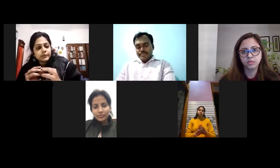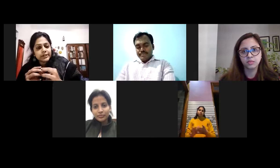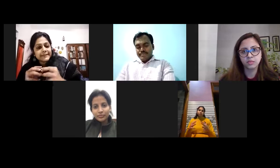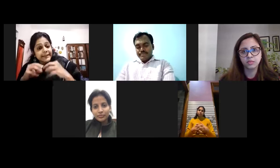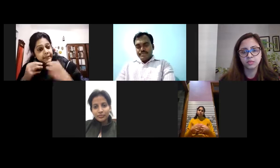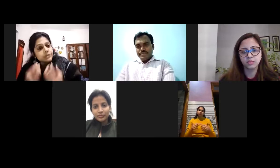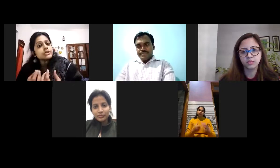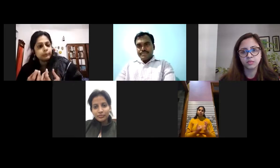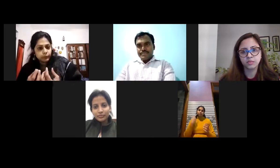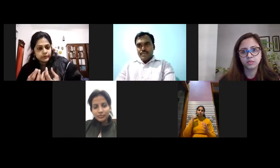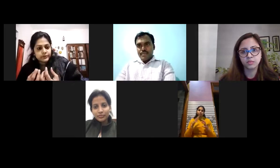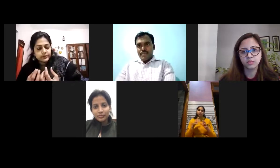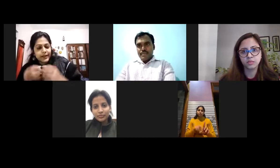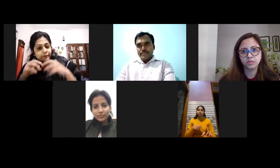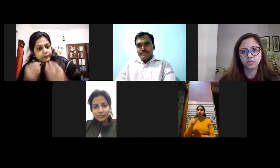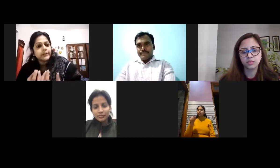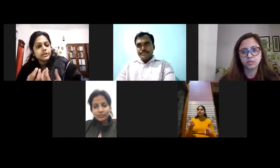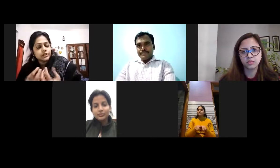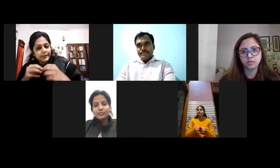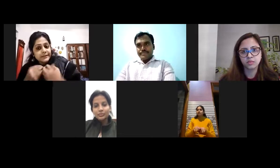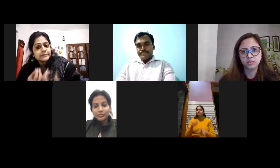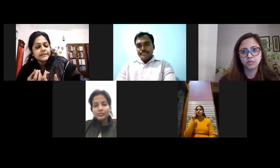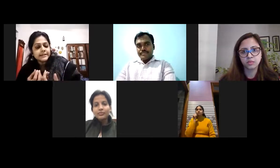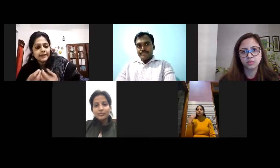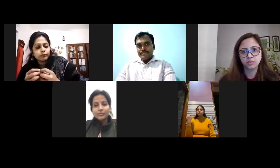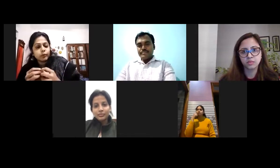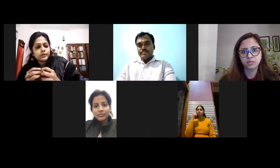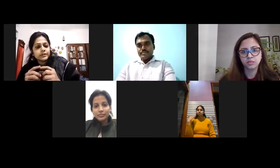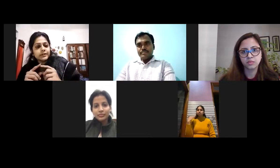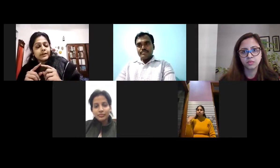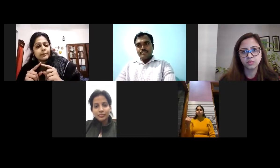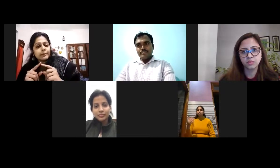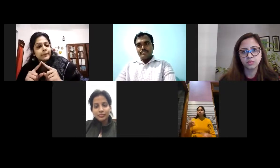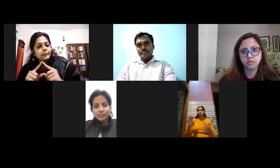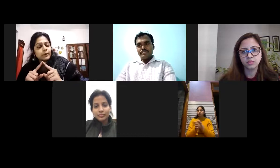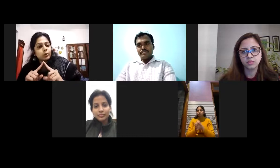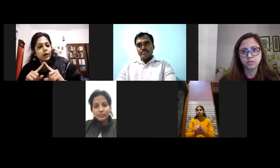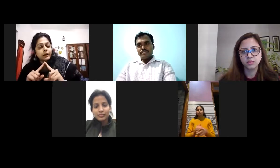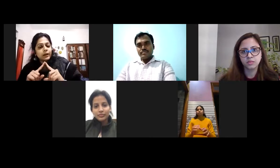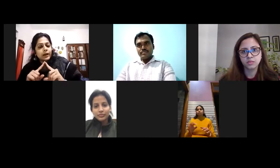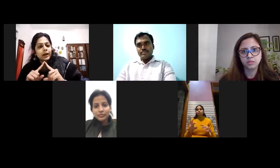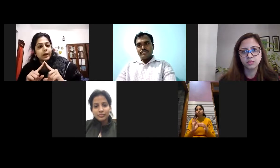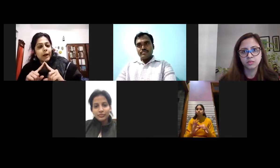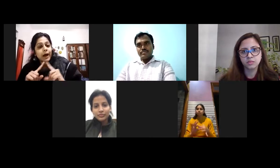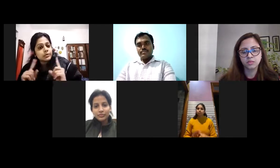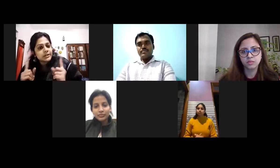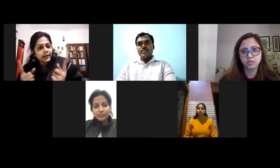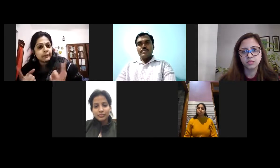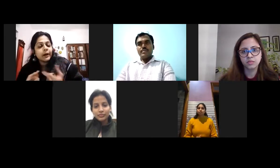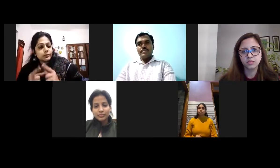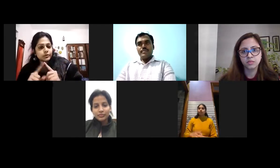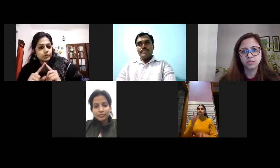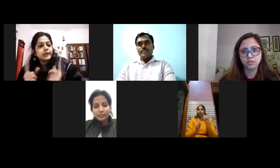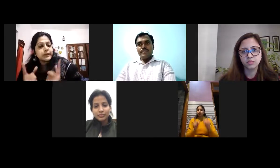in which, let's say, kinship bonds and friendship and intimacies are fostered by people who are outside